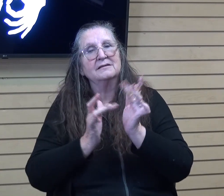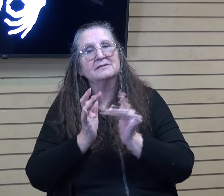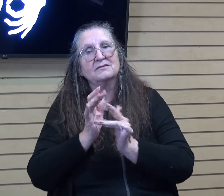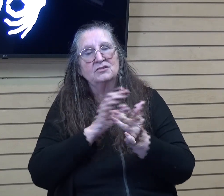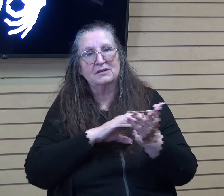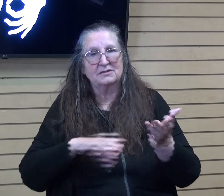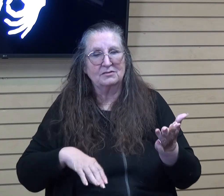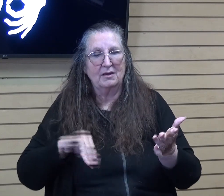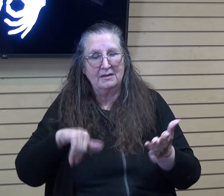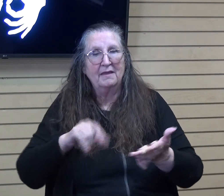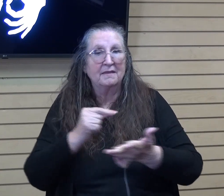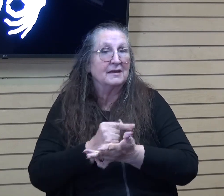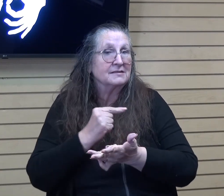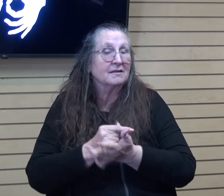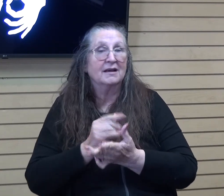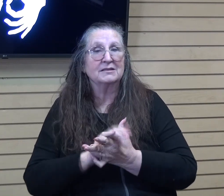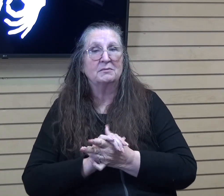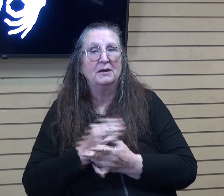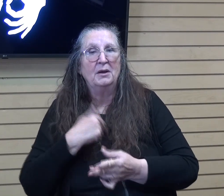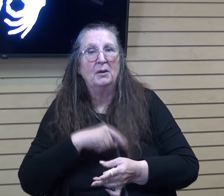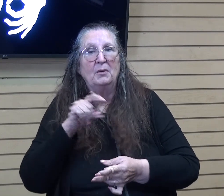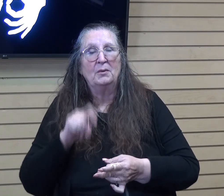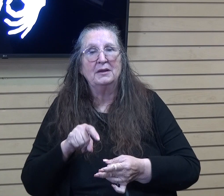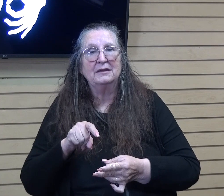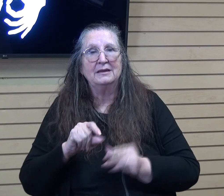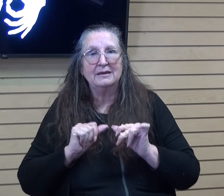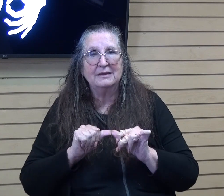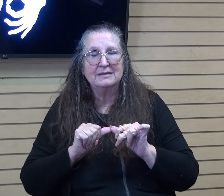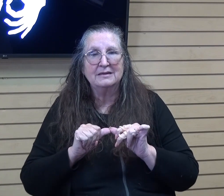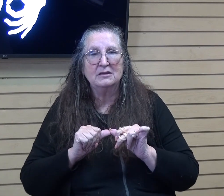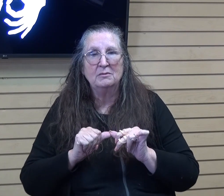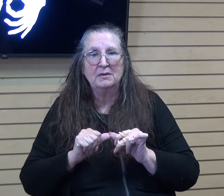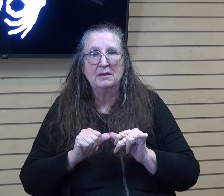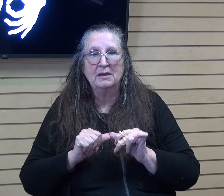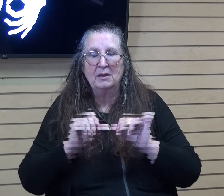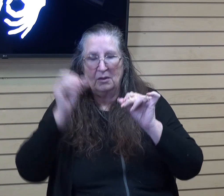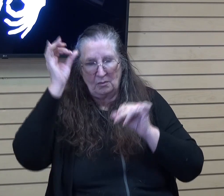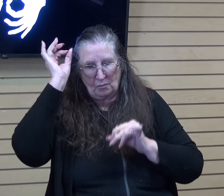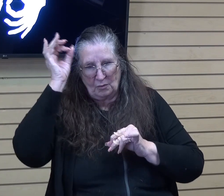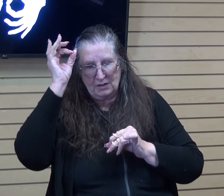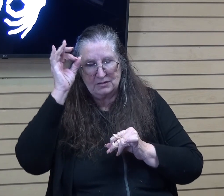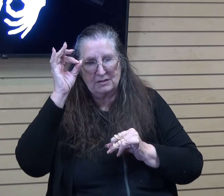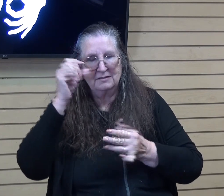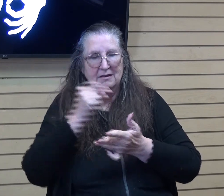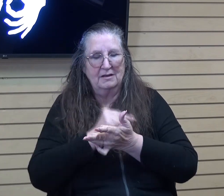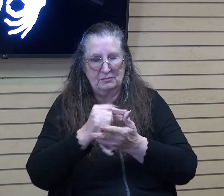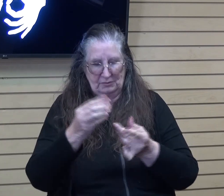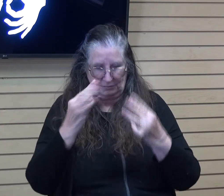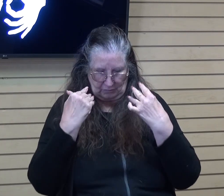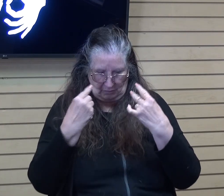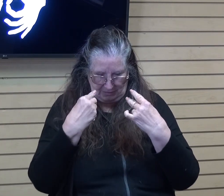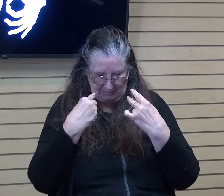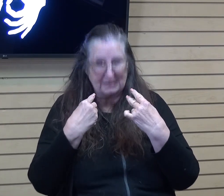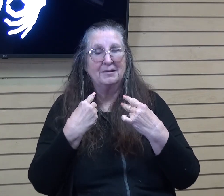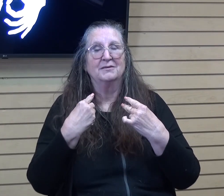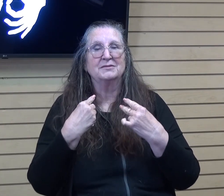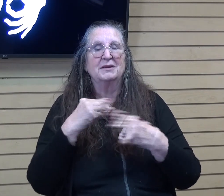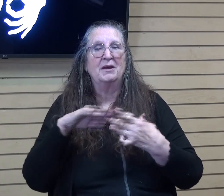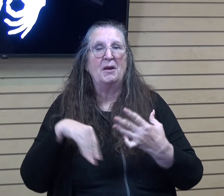the gospel. I mean, we need to constantly be preaching the gospel to ourselves in the various aspects that, you know,